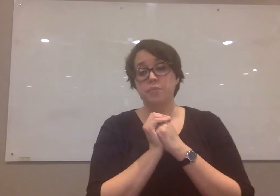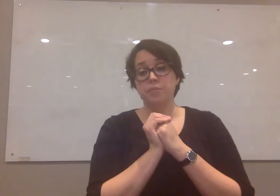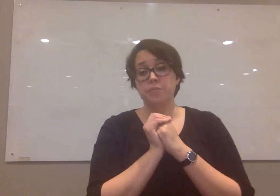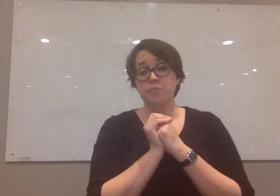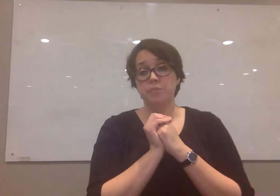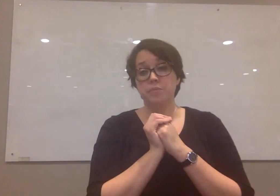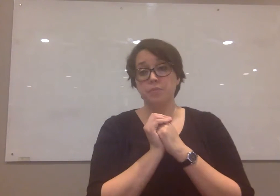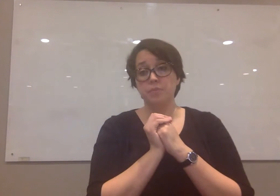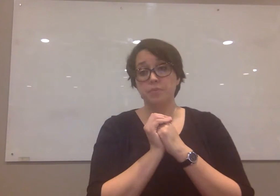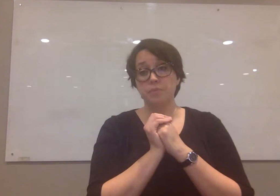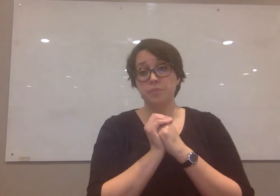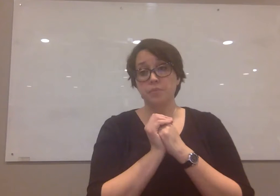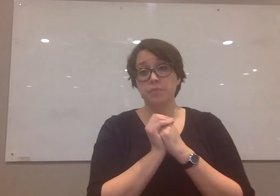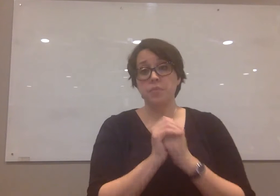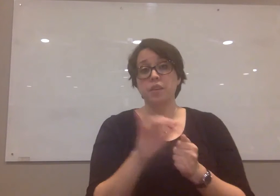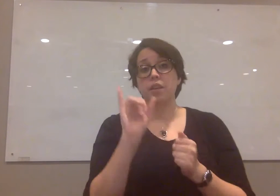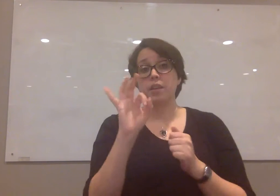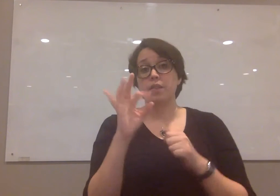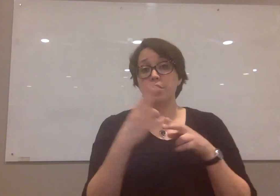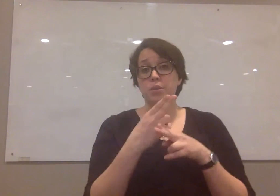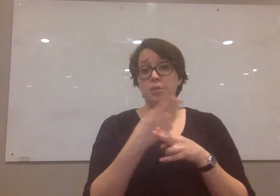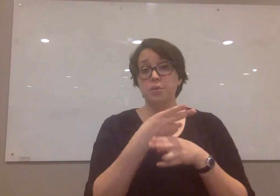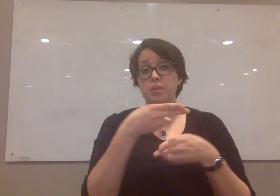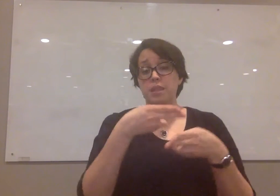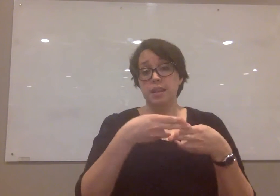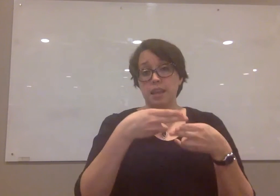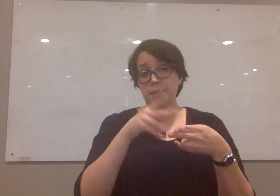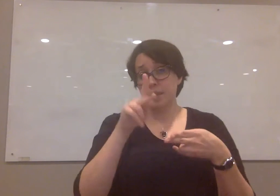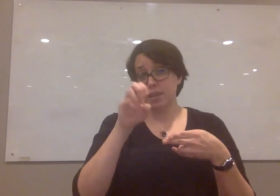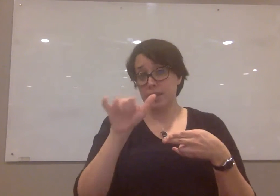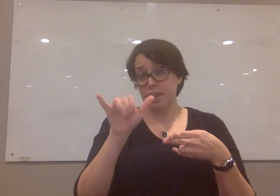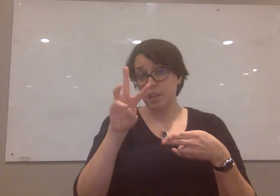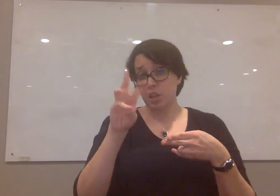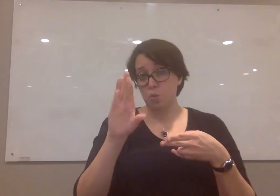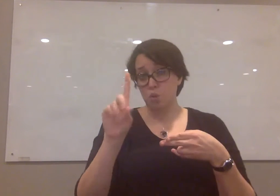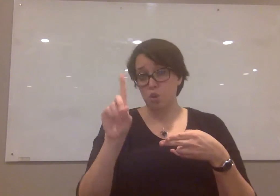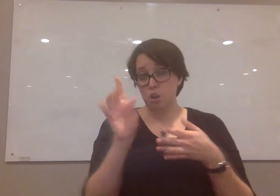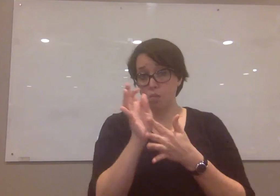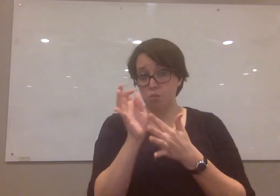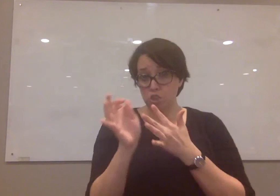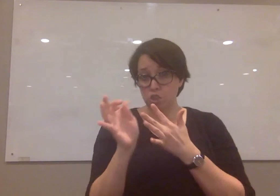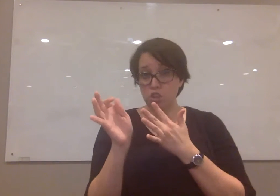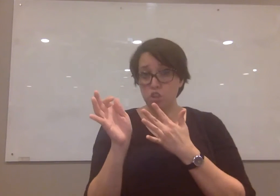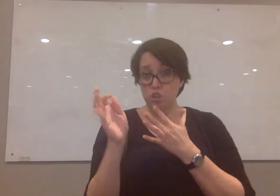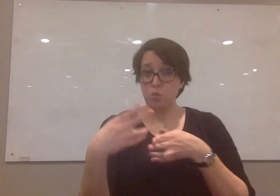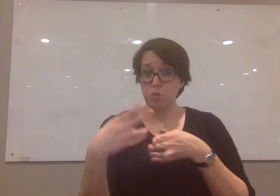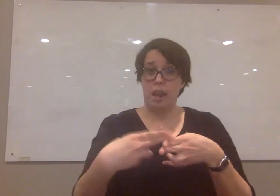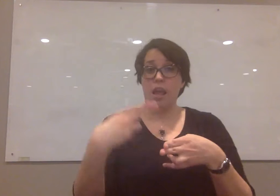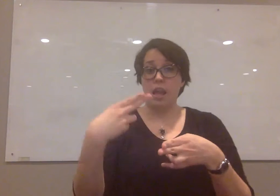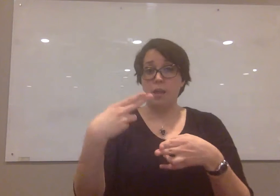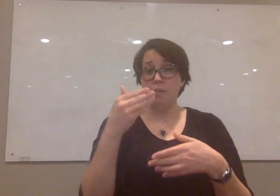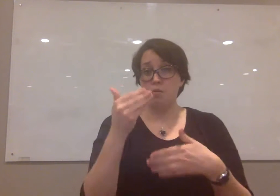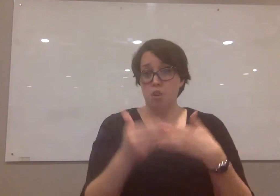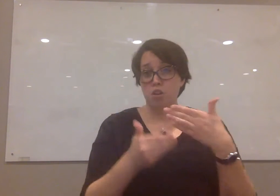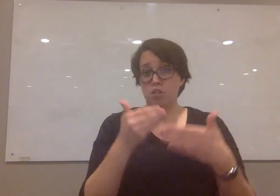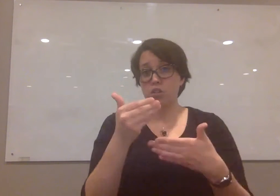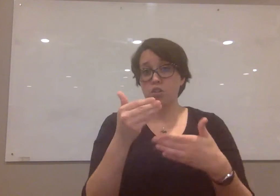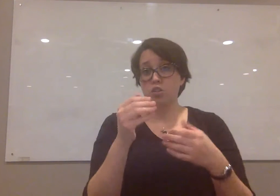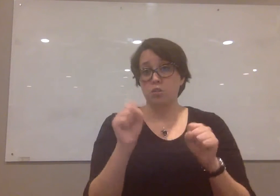use the name keyword option to name a process so that it's addressable by an atom,